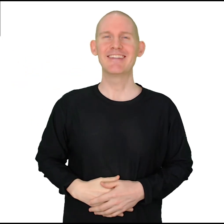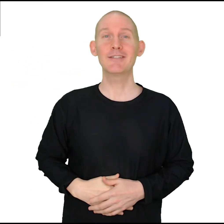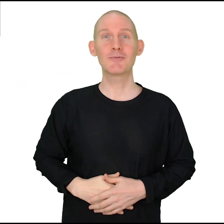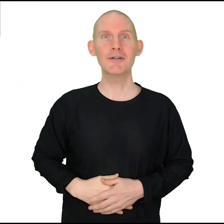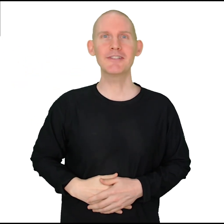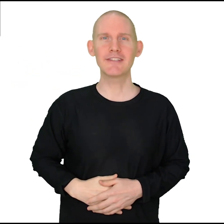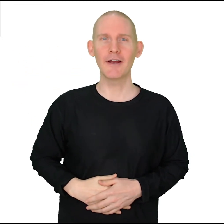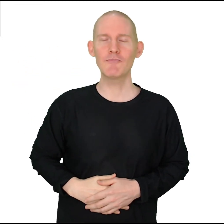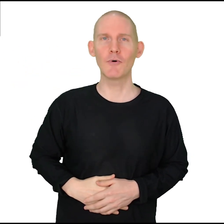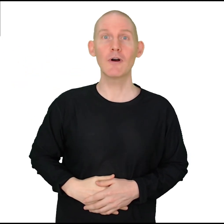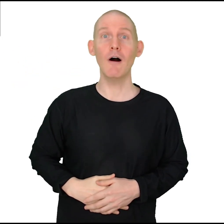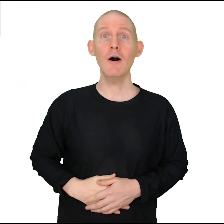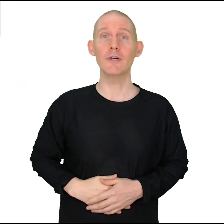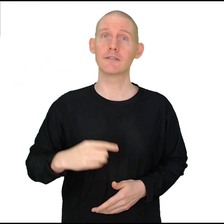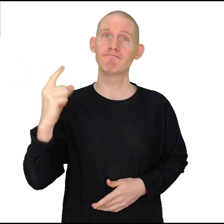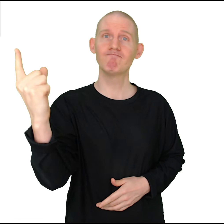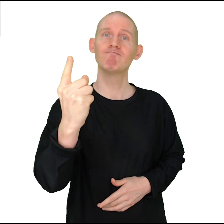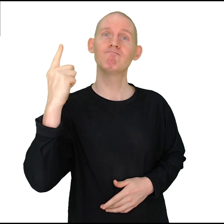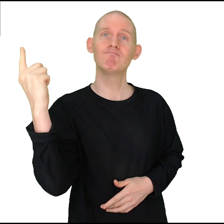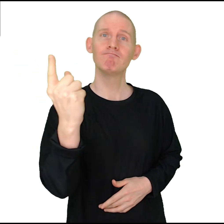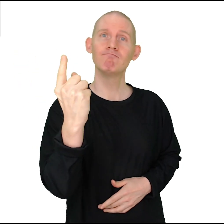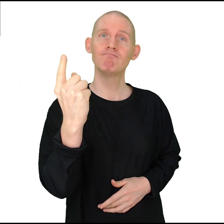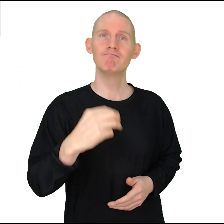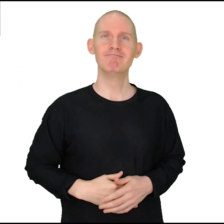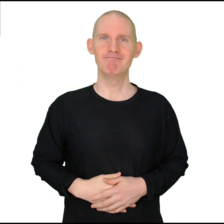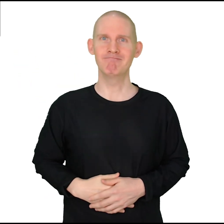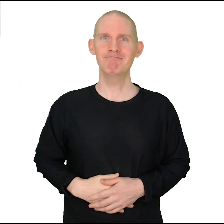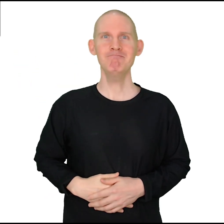This was the sign for always.